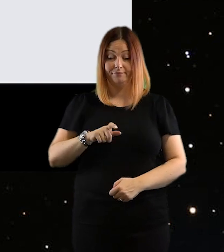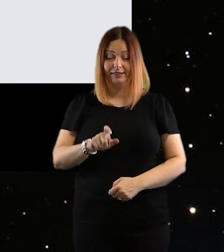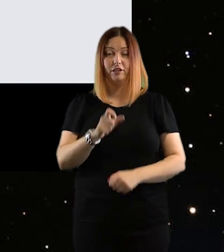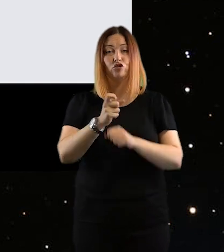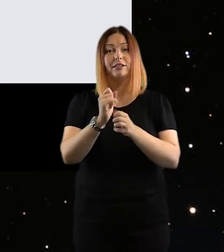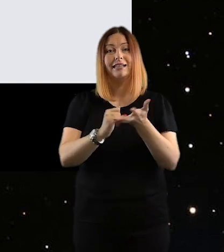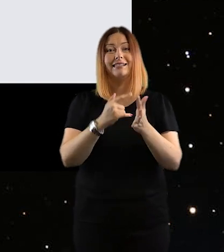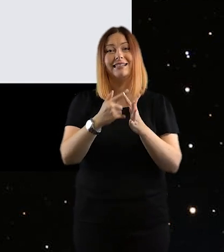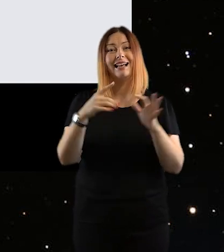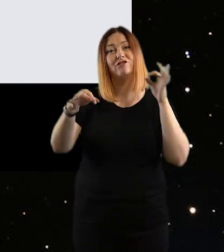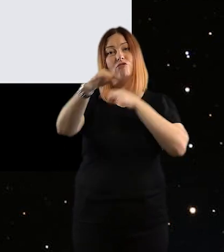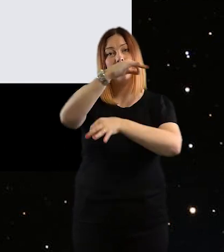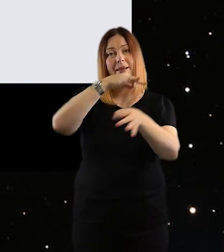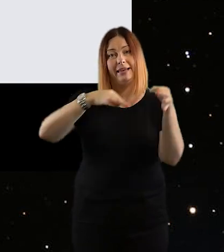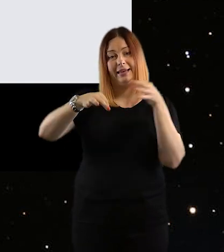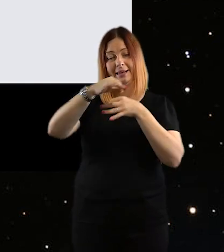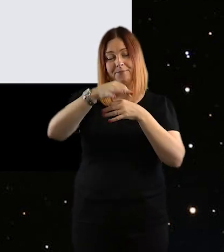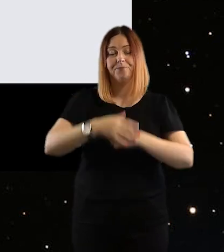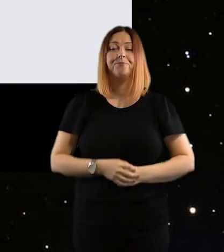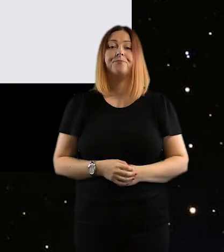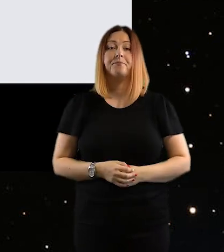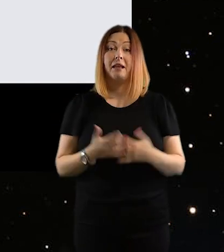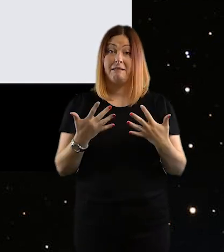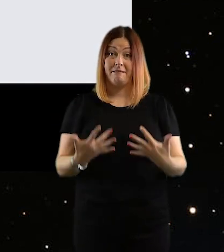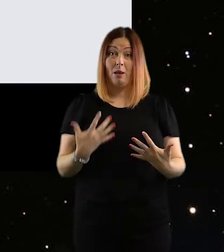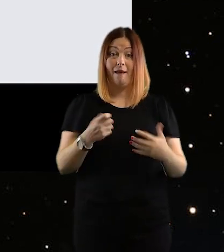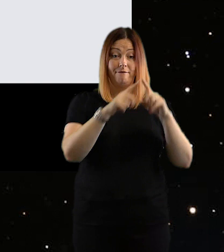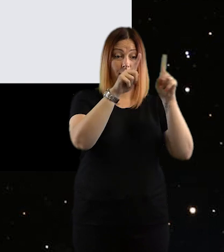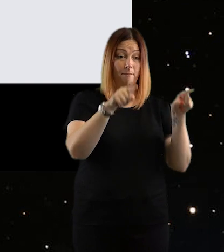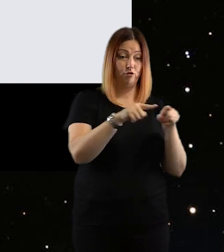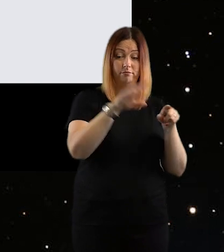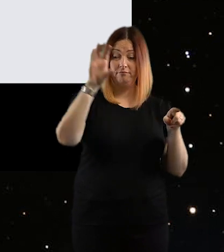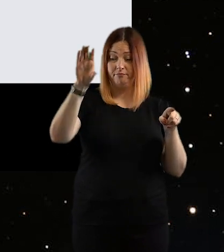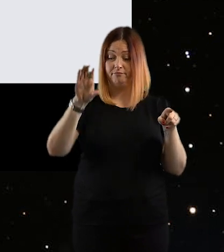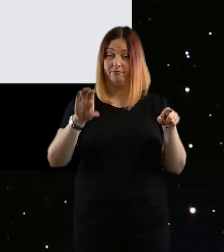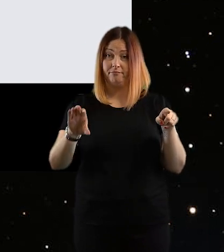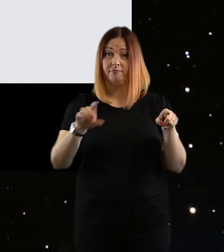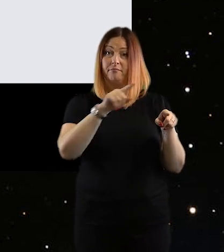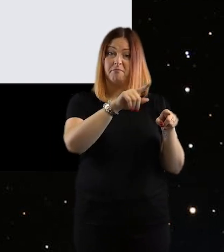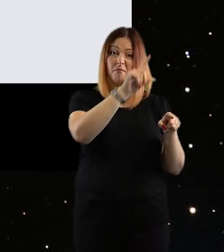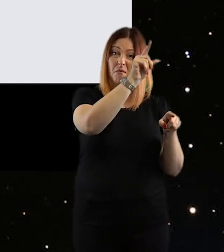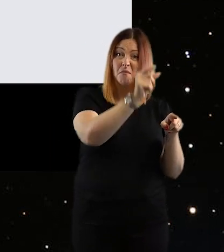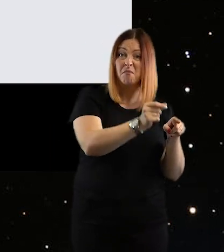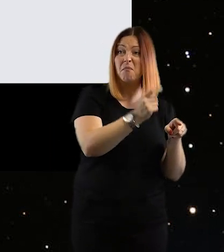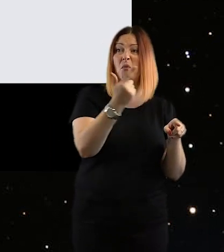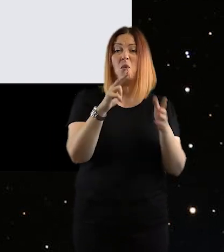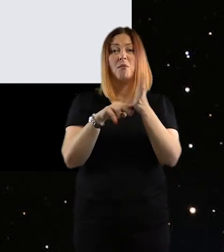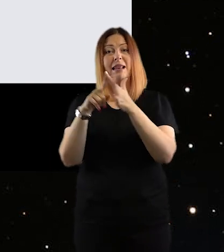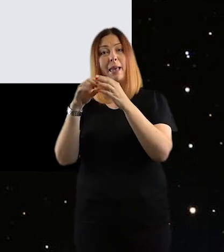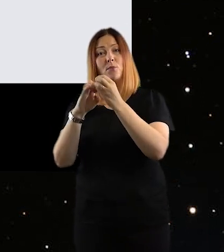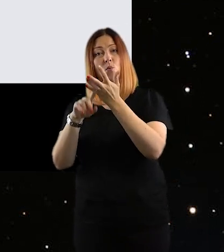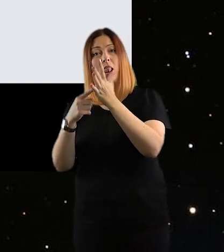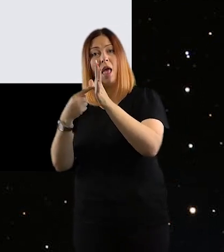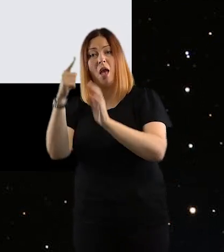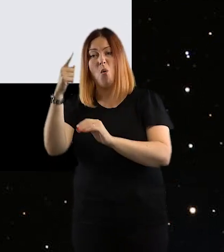astronomy. And as you can see, we've got options for lunar features. We've got we can observe a nebula or a galaxy, but this one at